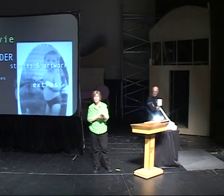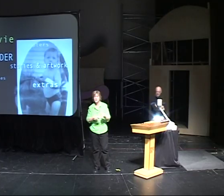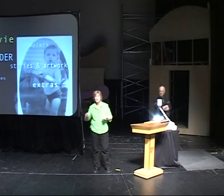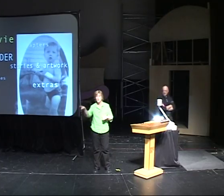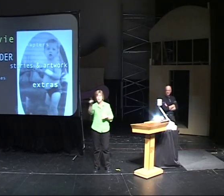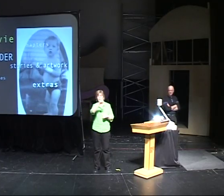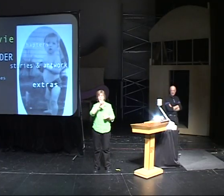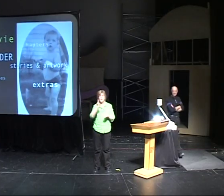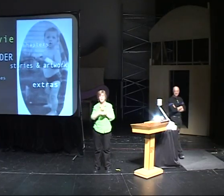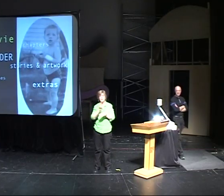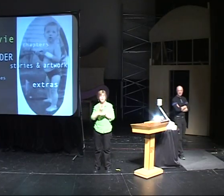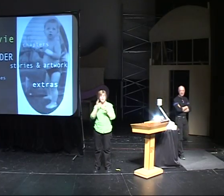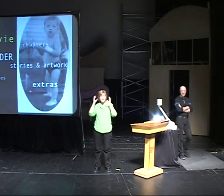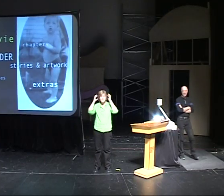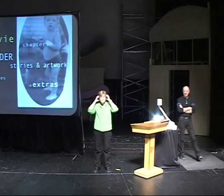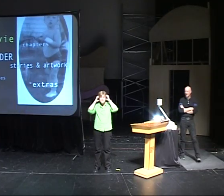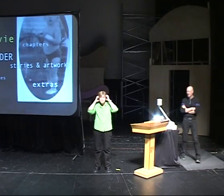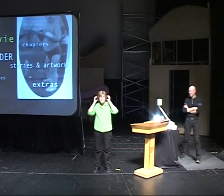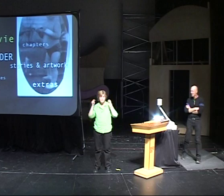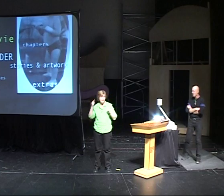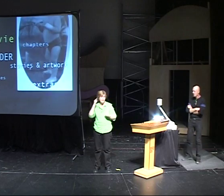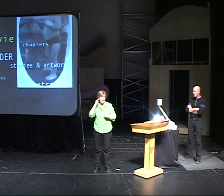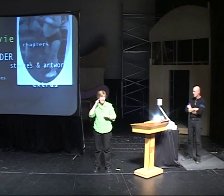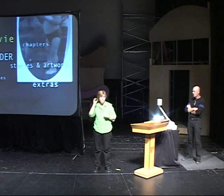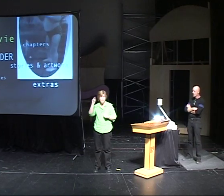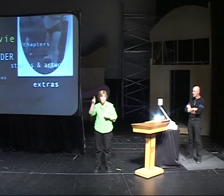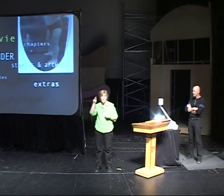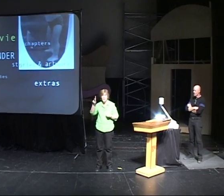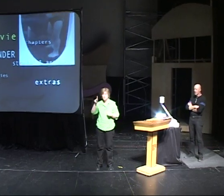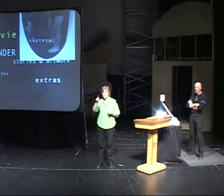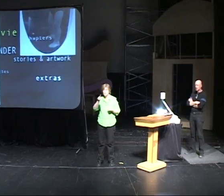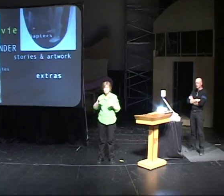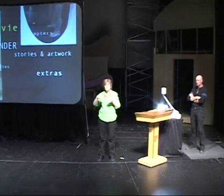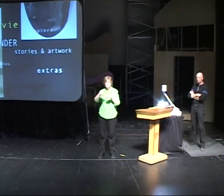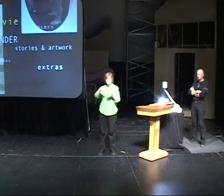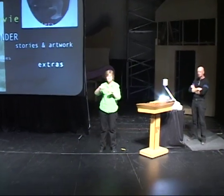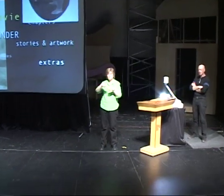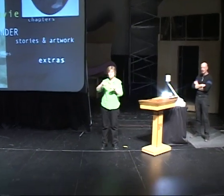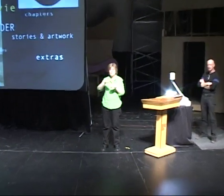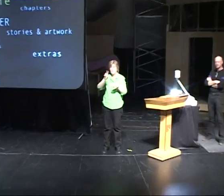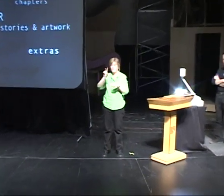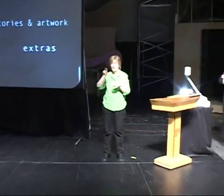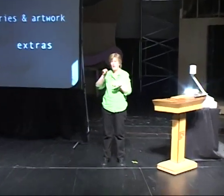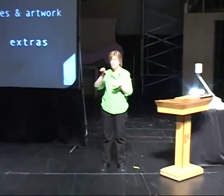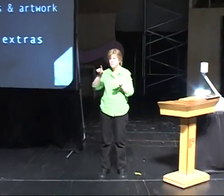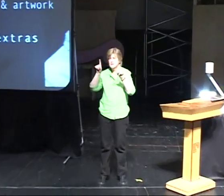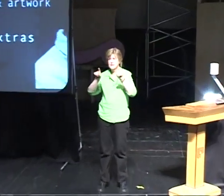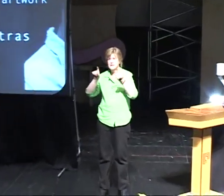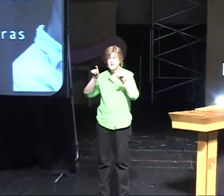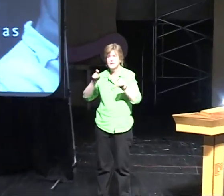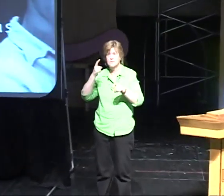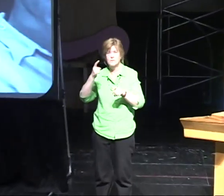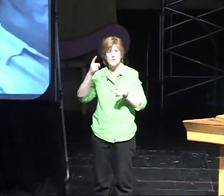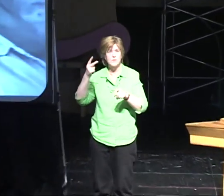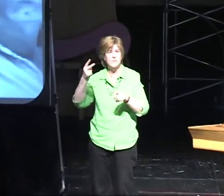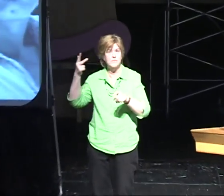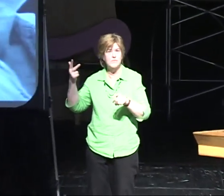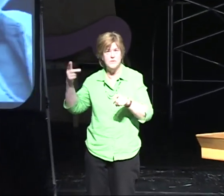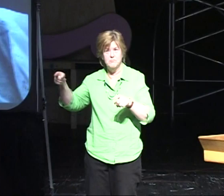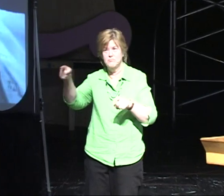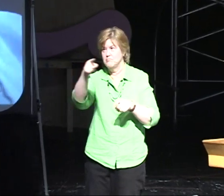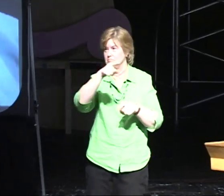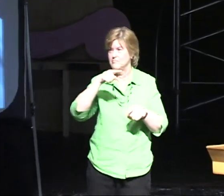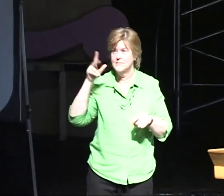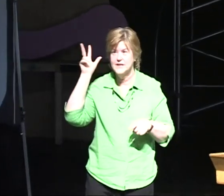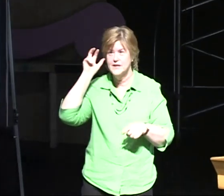We're going to get started now. Everyone using the headsets, can you hear okay? If not, be sure to adjust